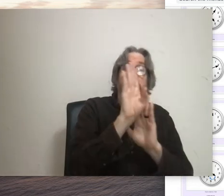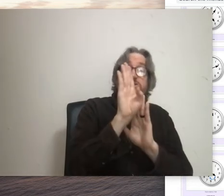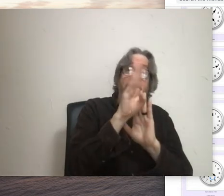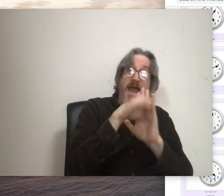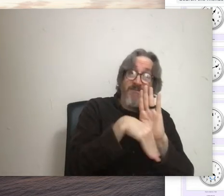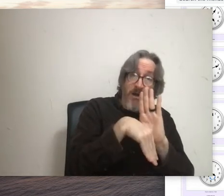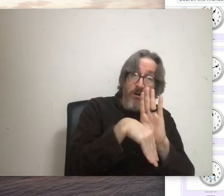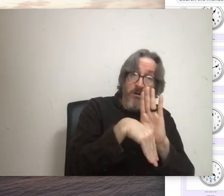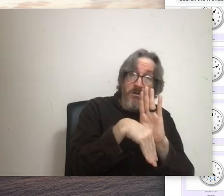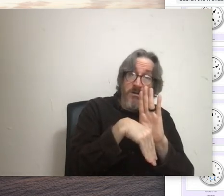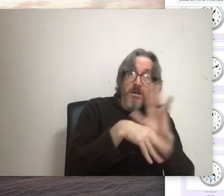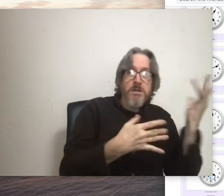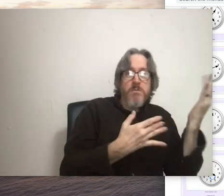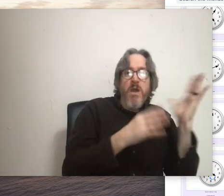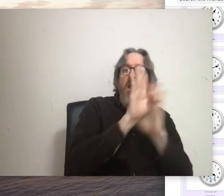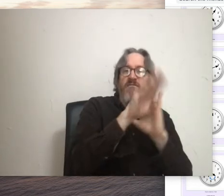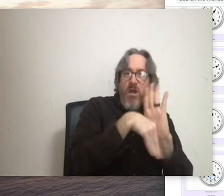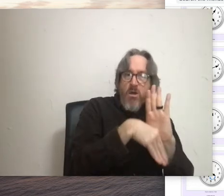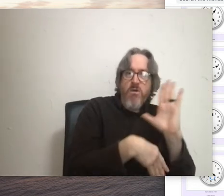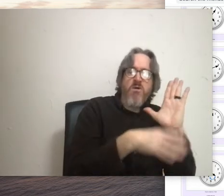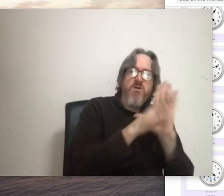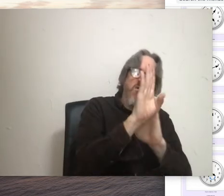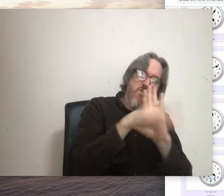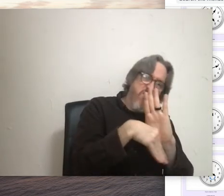You can also do half hour.